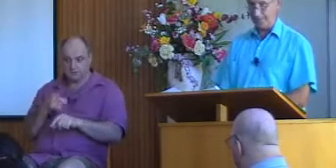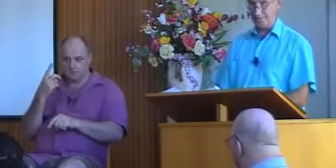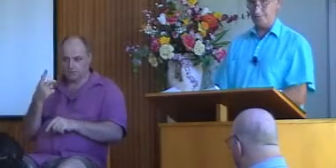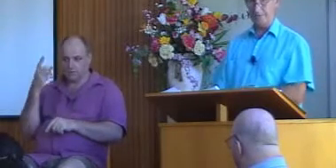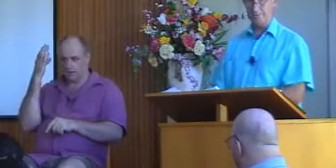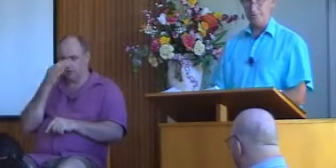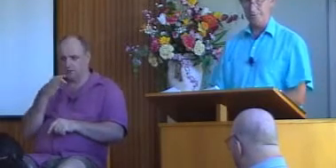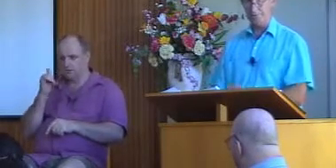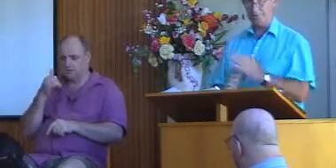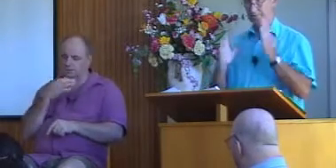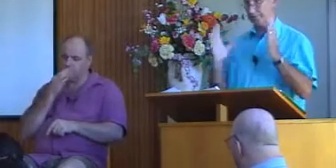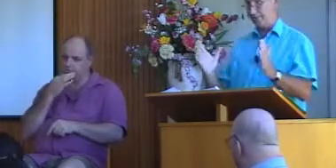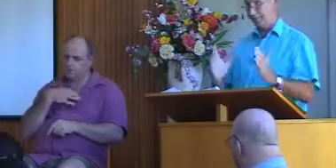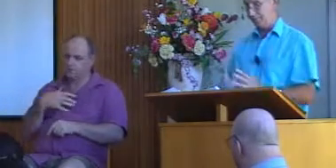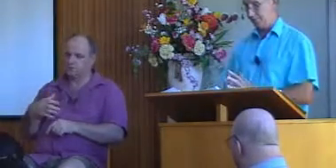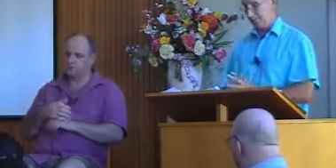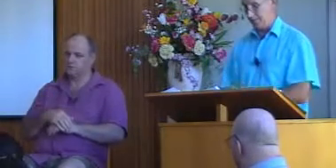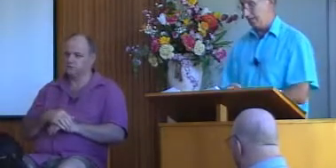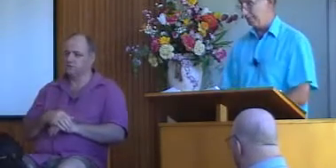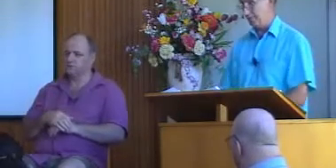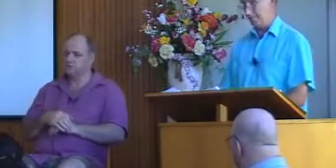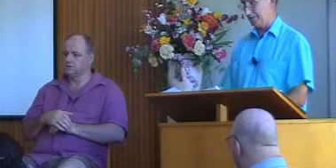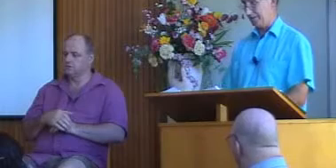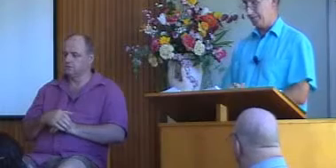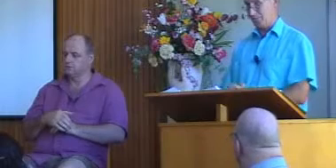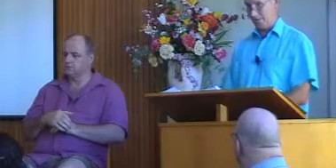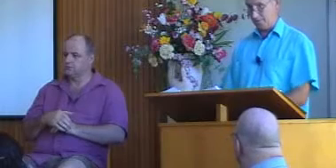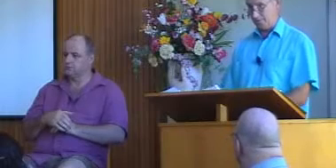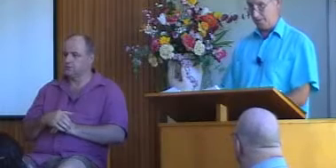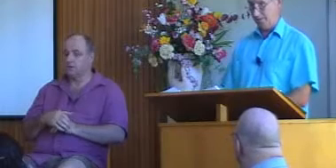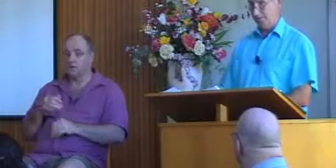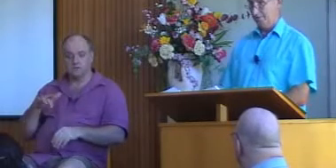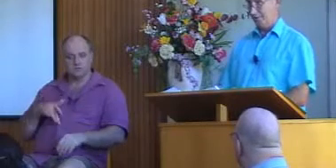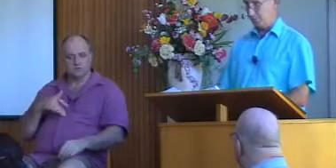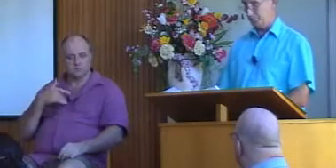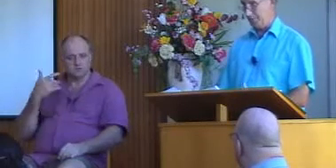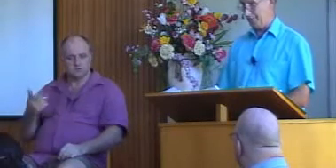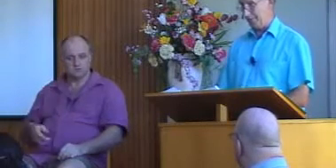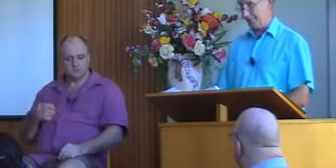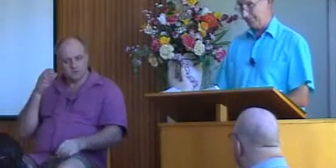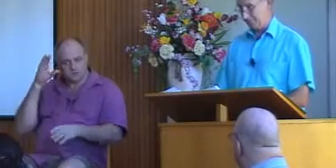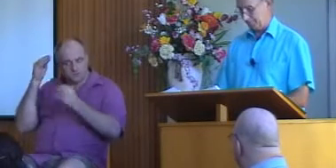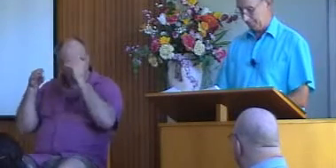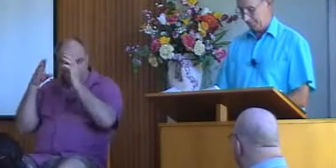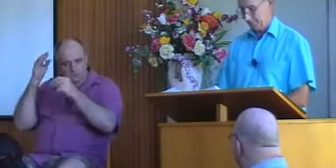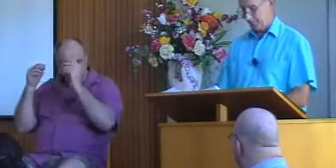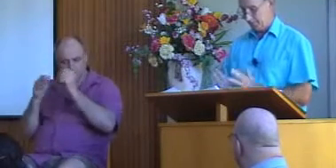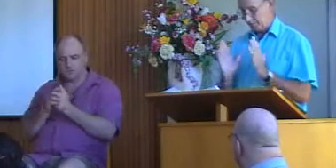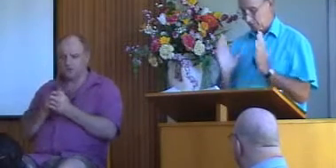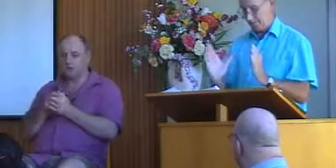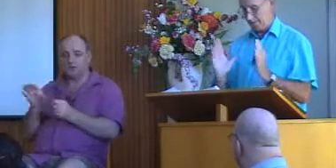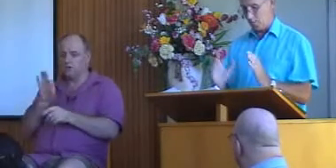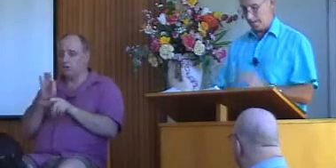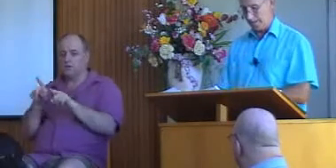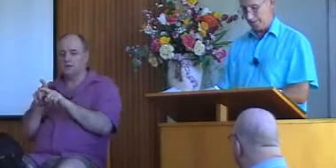other occasions at other churches, I would sit there and listen for an hour and a half, and I'd say to Pam on the way home in the car, and what was all that about? So